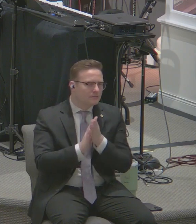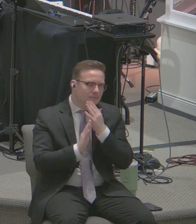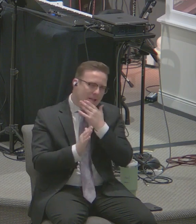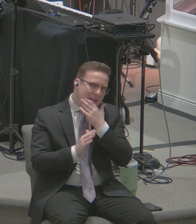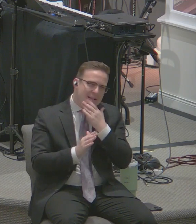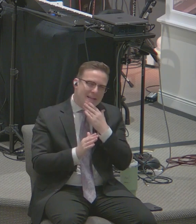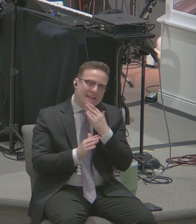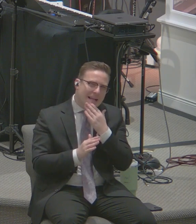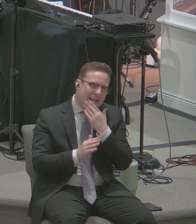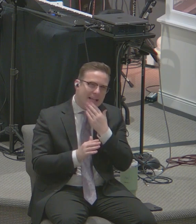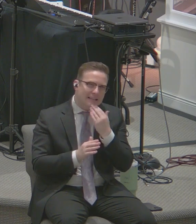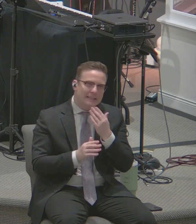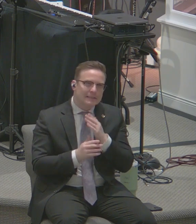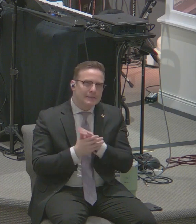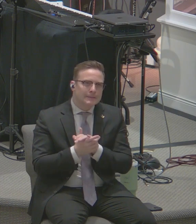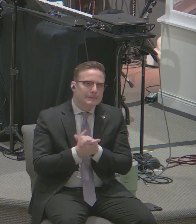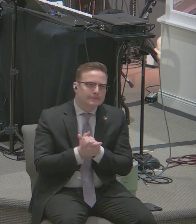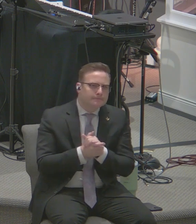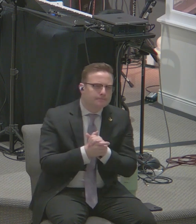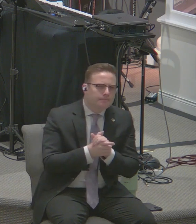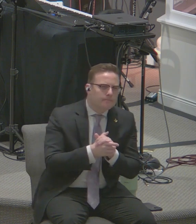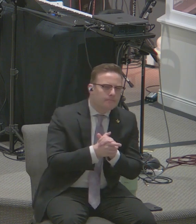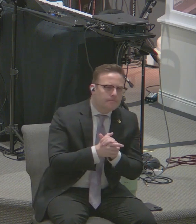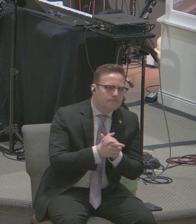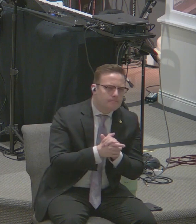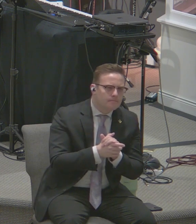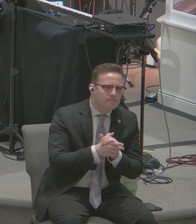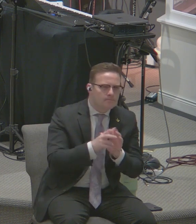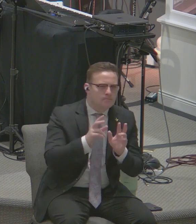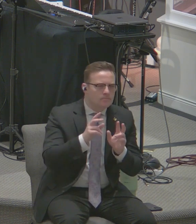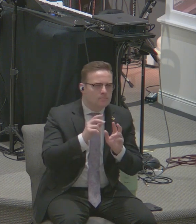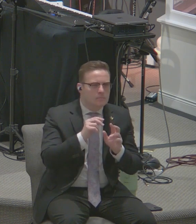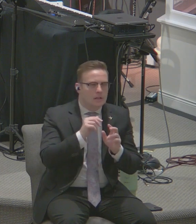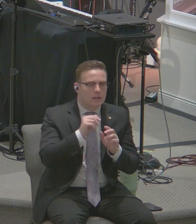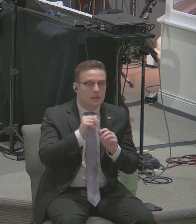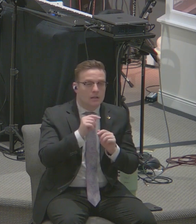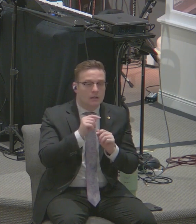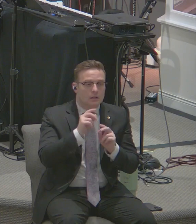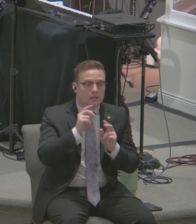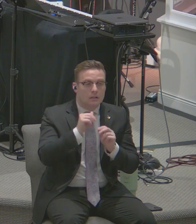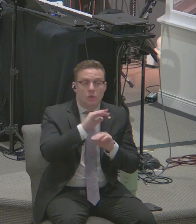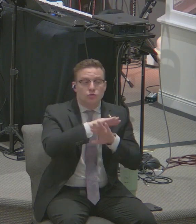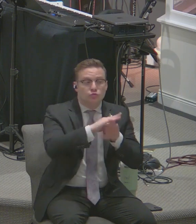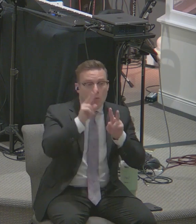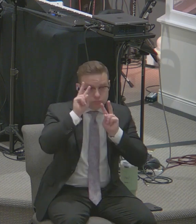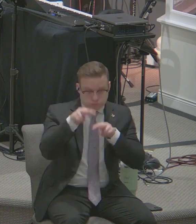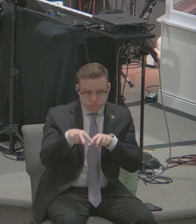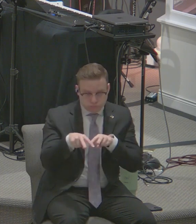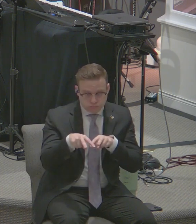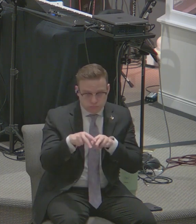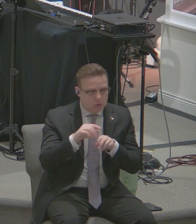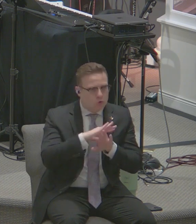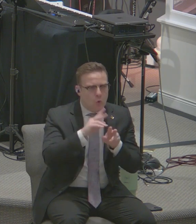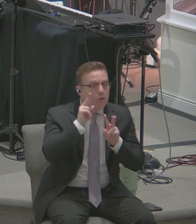them as subjects. Be as like a master over a servant to them.